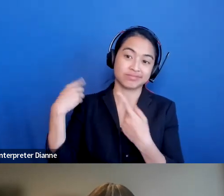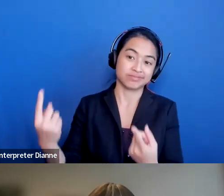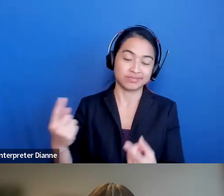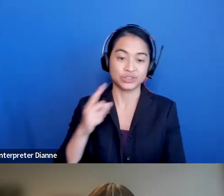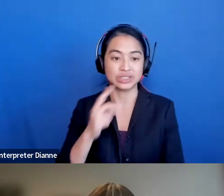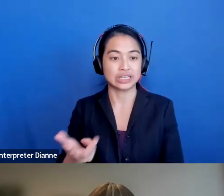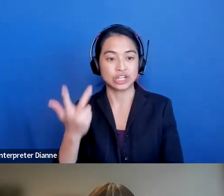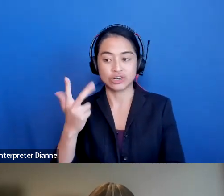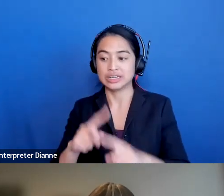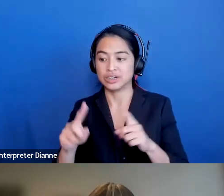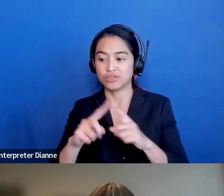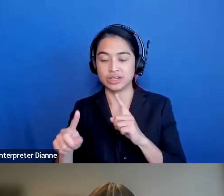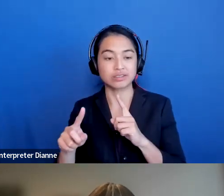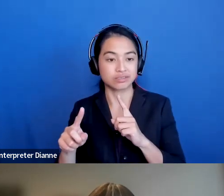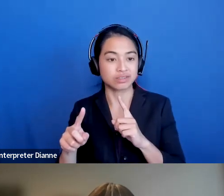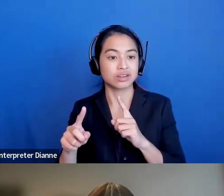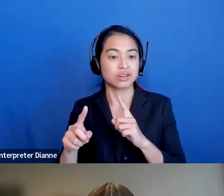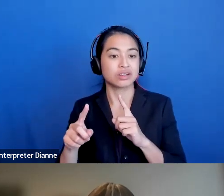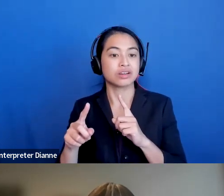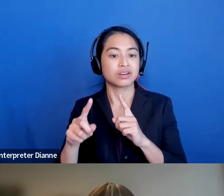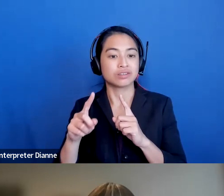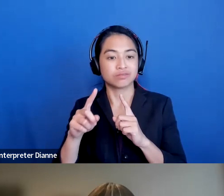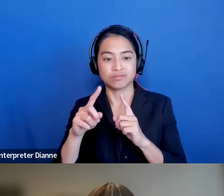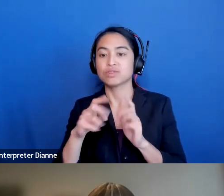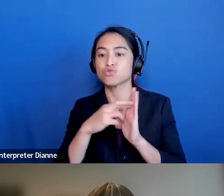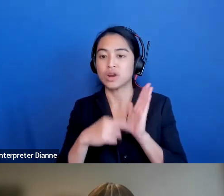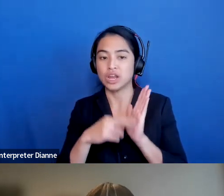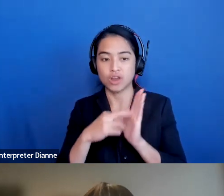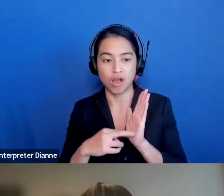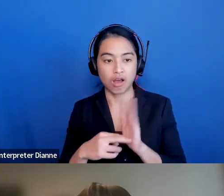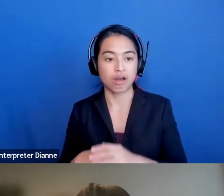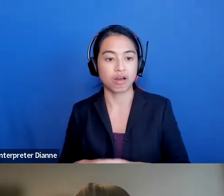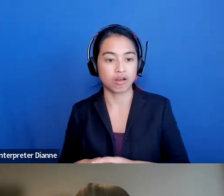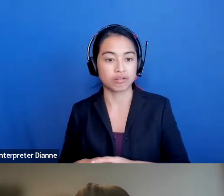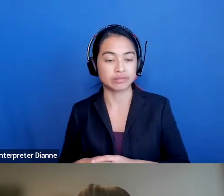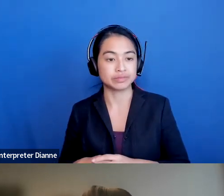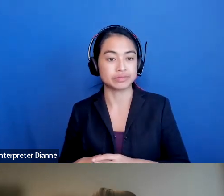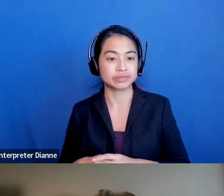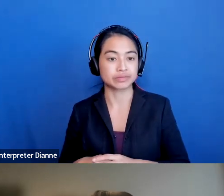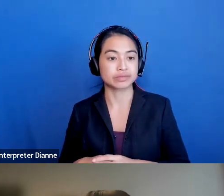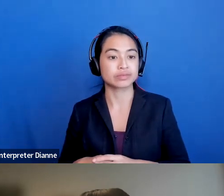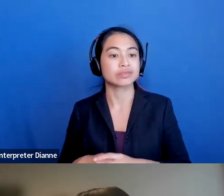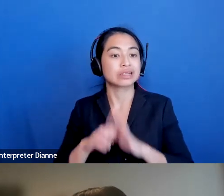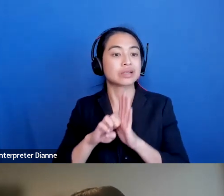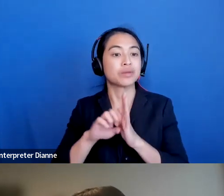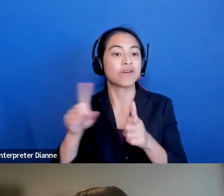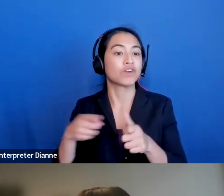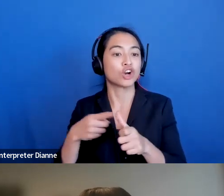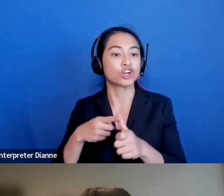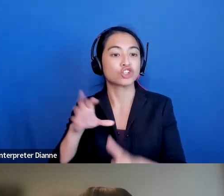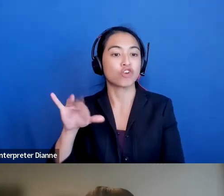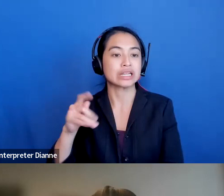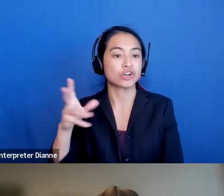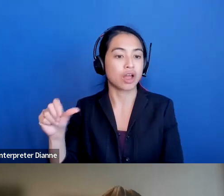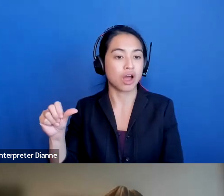different criteria that I mentioned in the previous slide. So for This example for the first criteria,